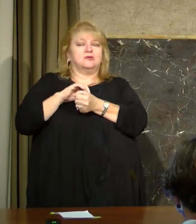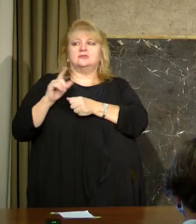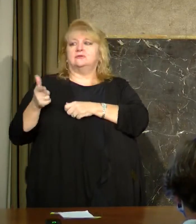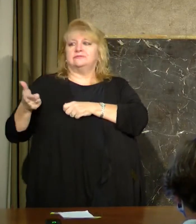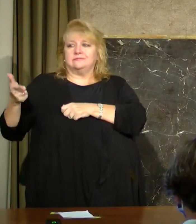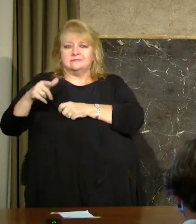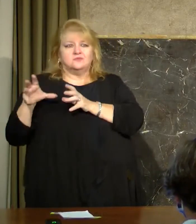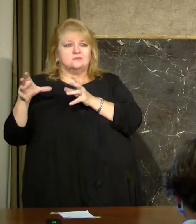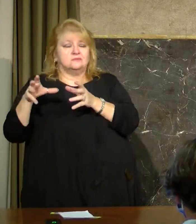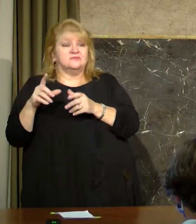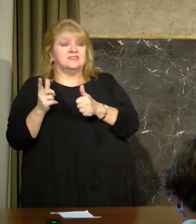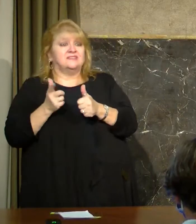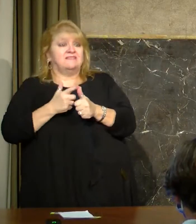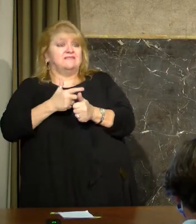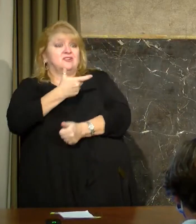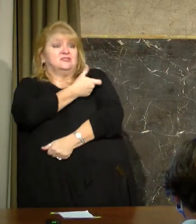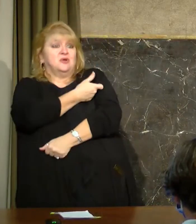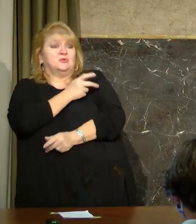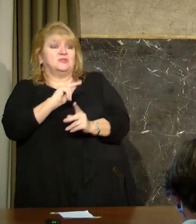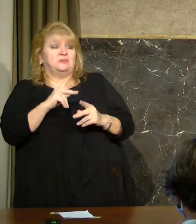emotional for the folks that were in the room there.